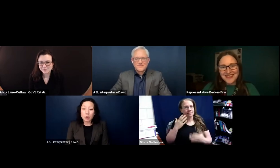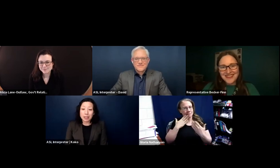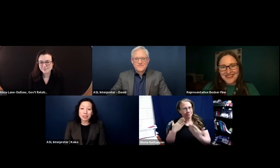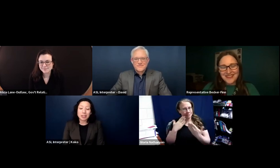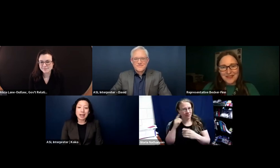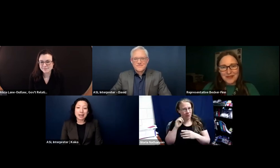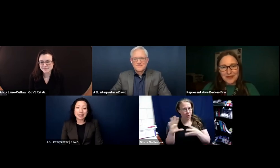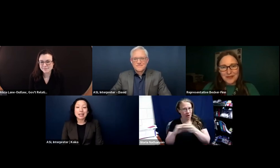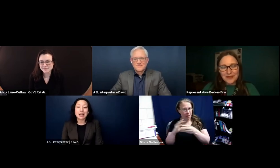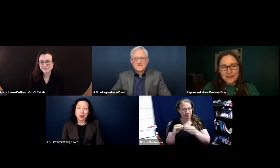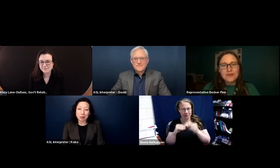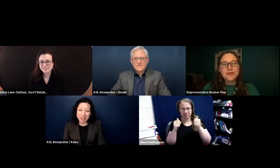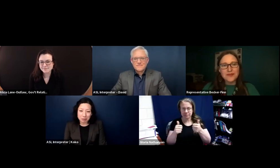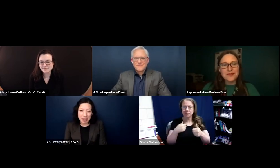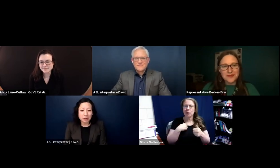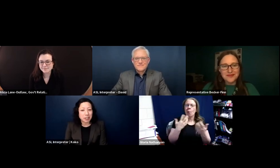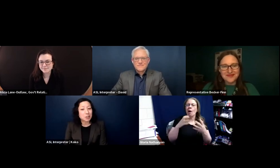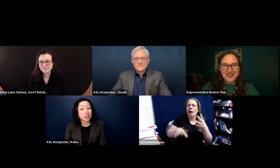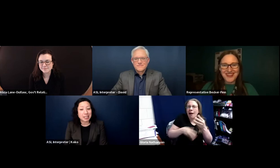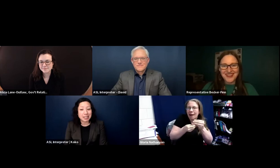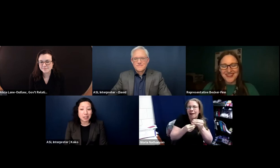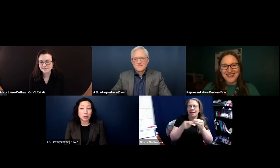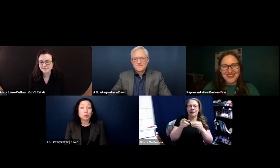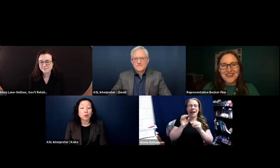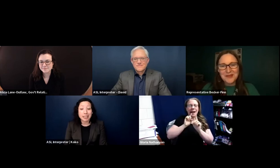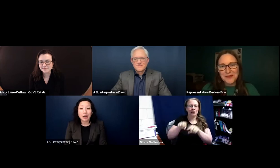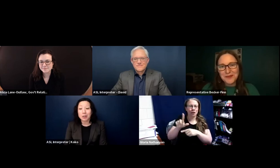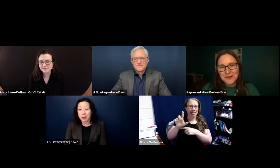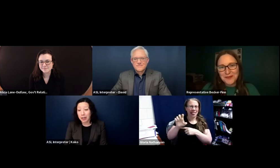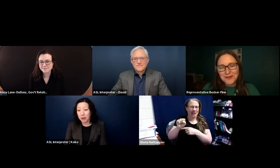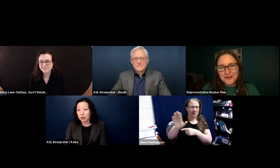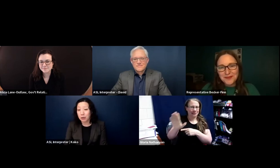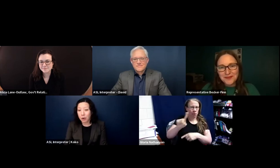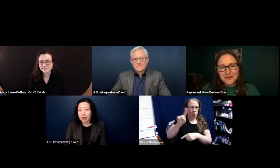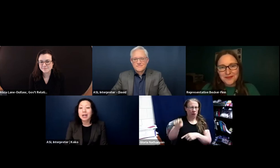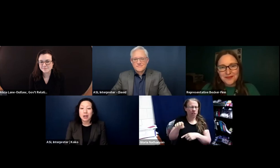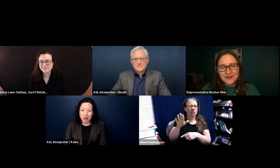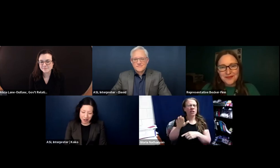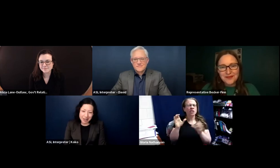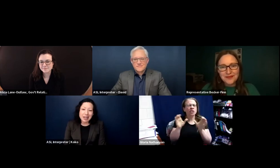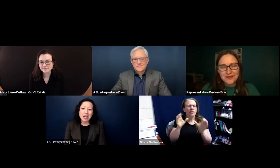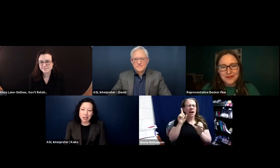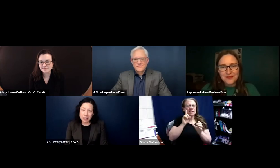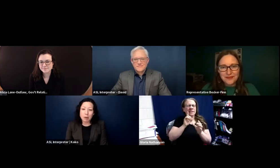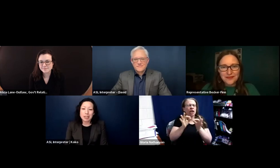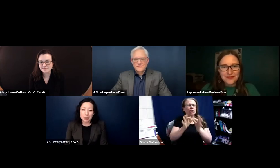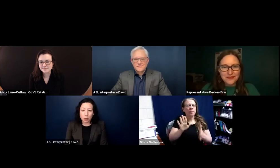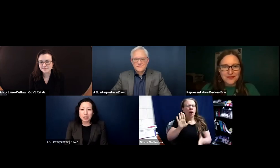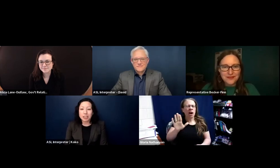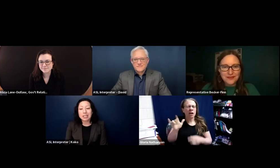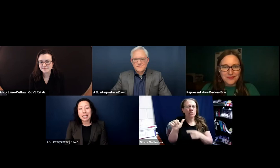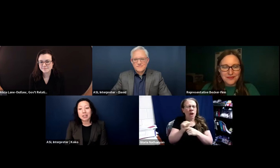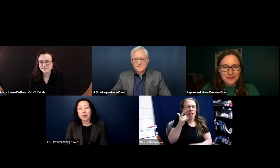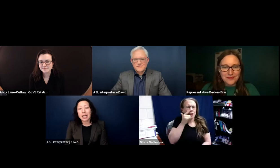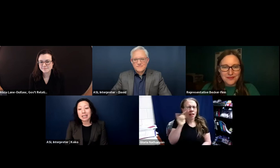a previous question. And hello, Representative Becker-Finn, it's great to see you. Regan, also thank you for your comments